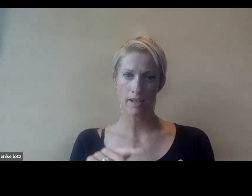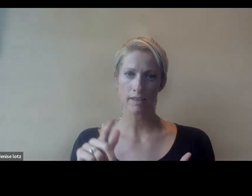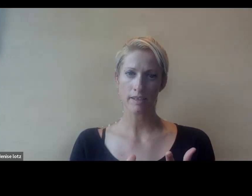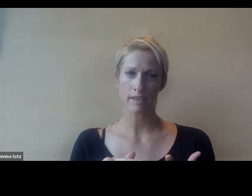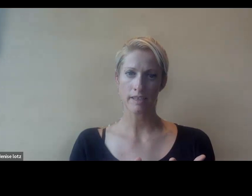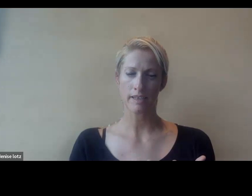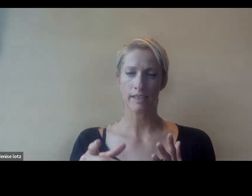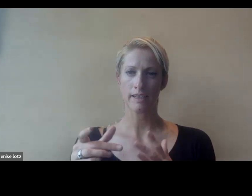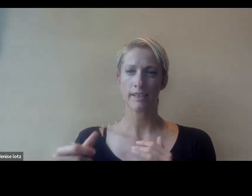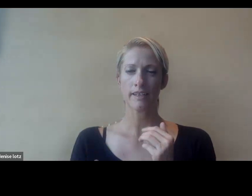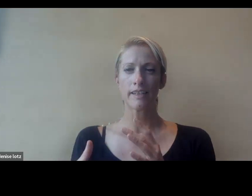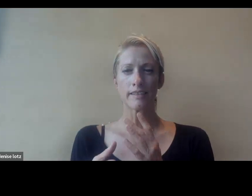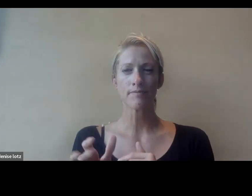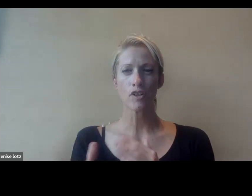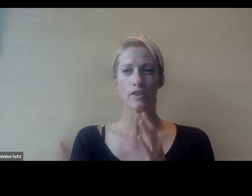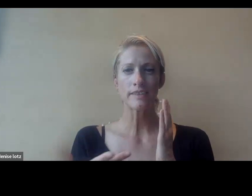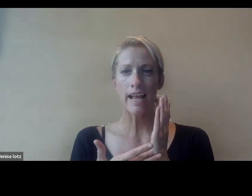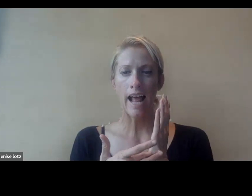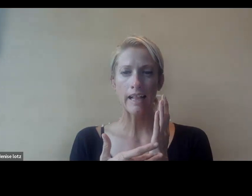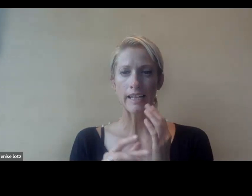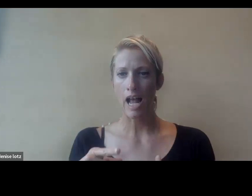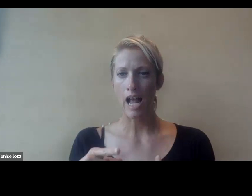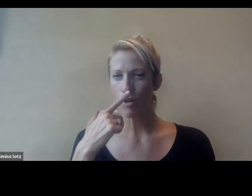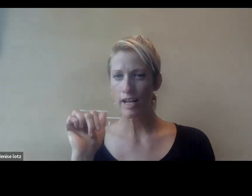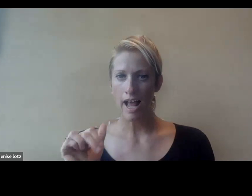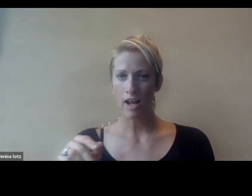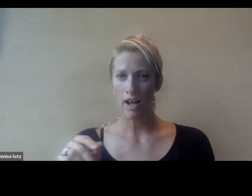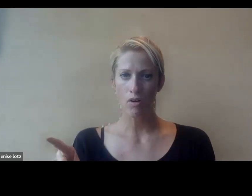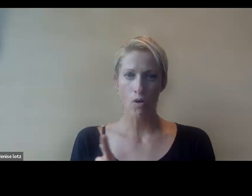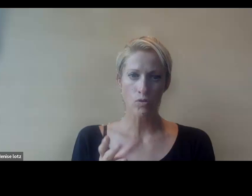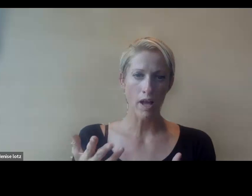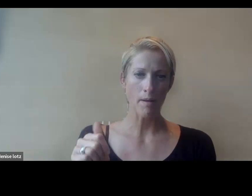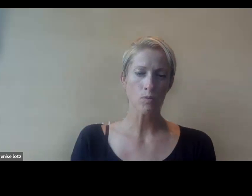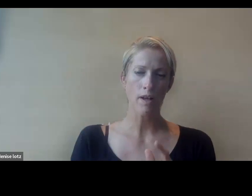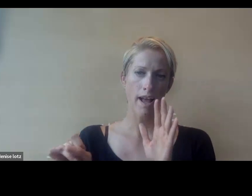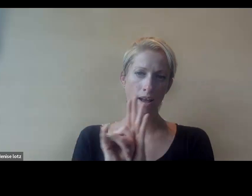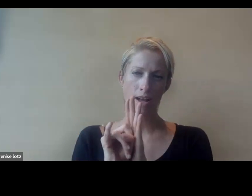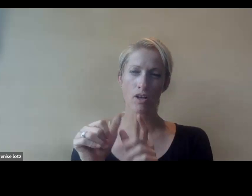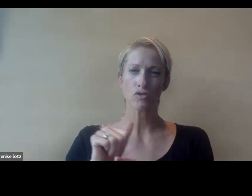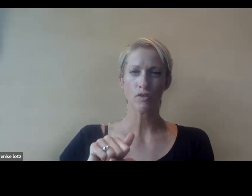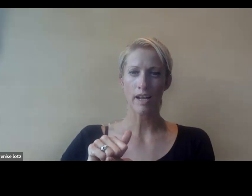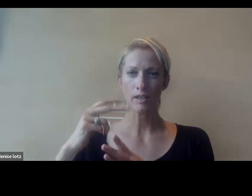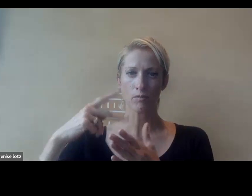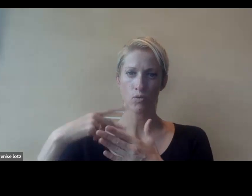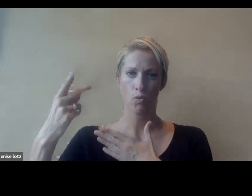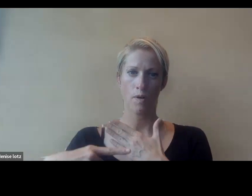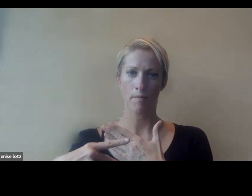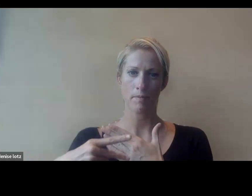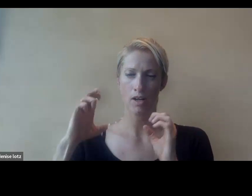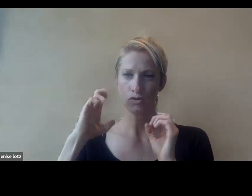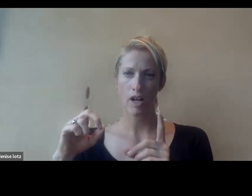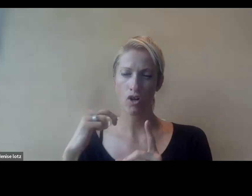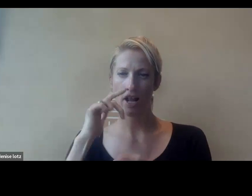those talent gaps and labor needs, we're able to then identify what the training and education programs look like so we can